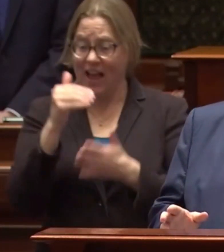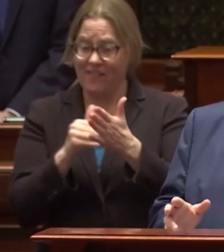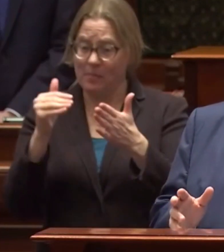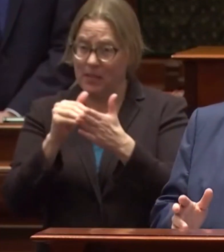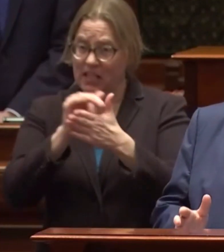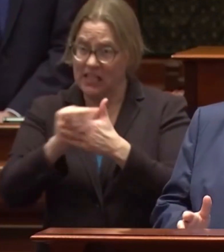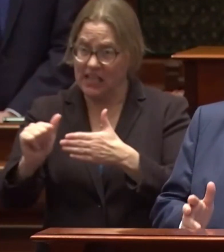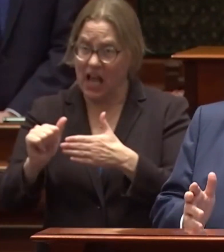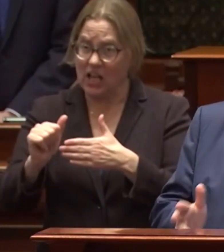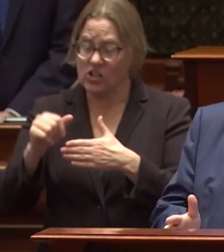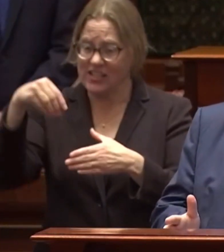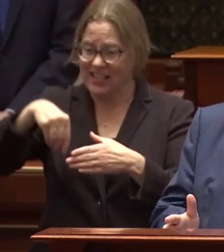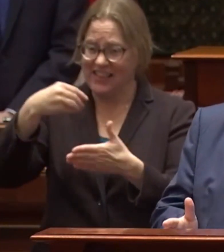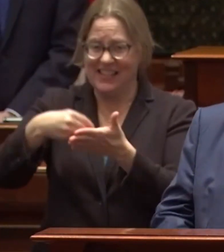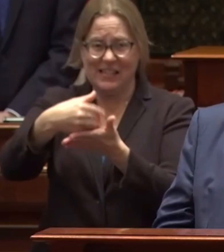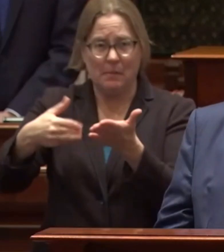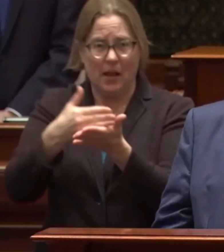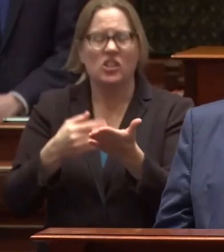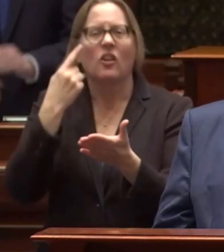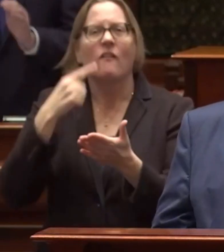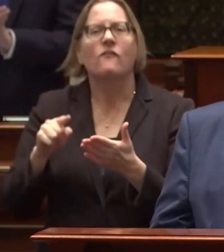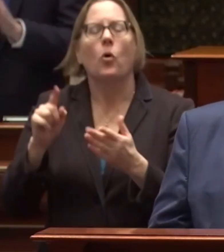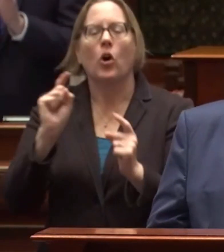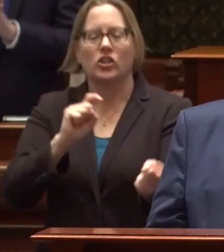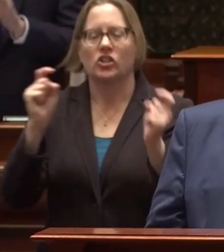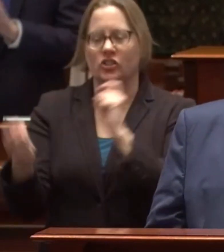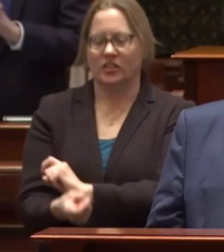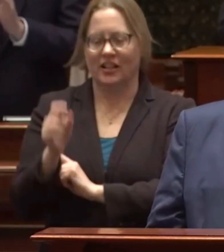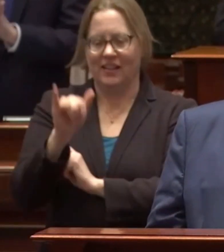for shelter conversion grants.